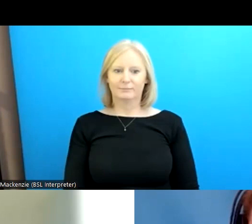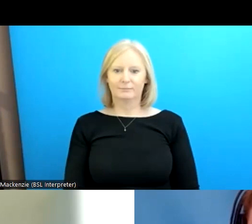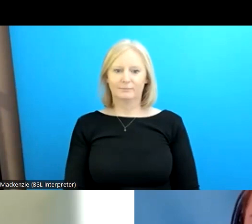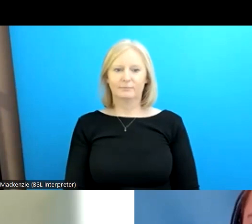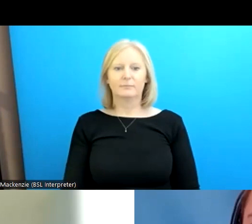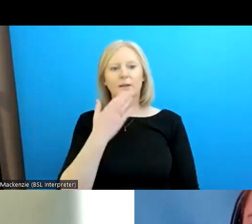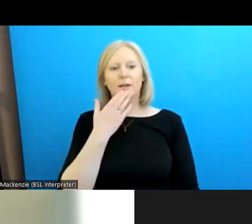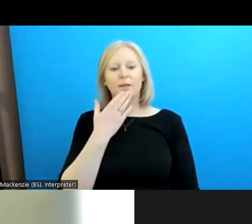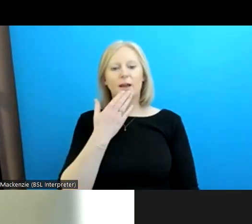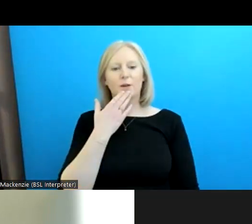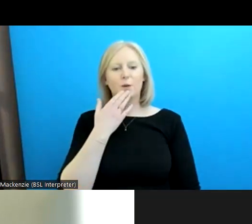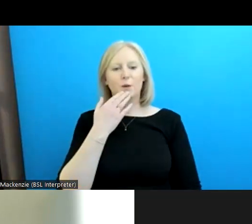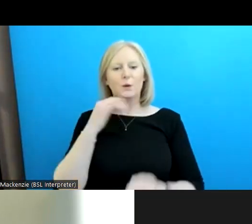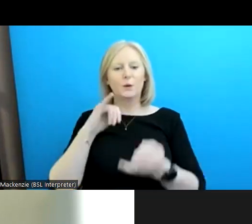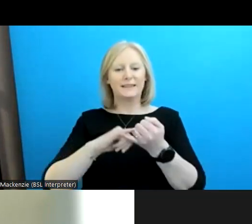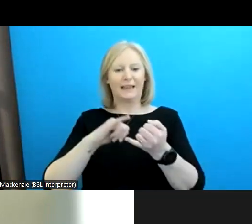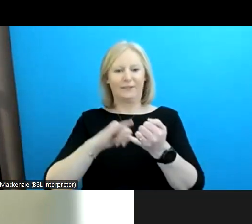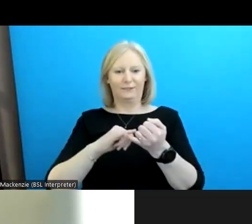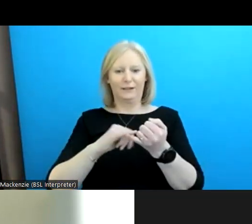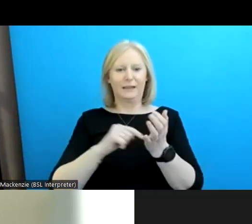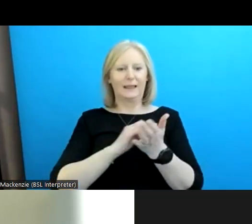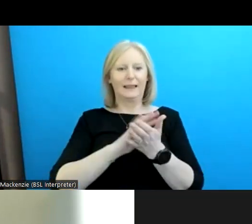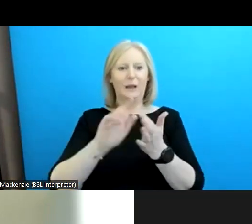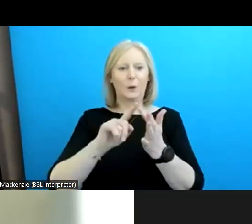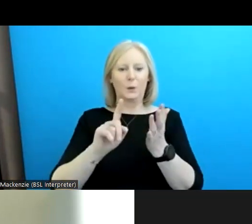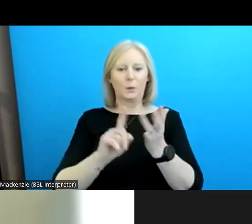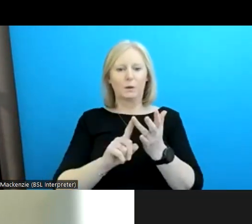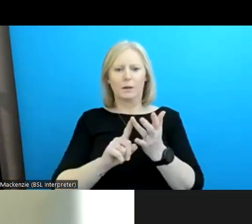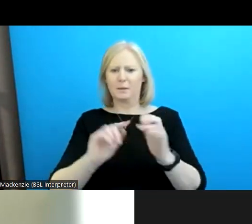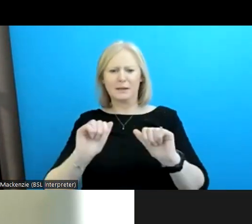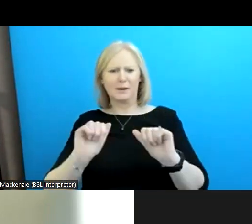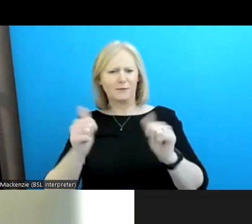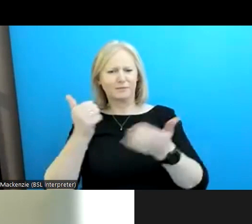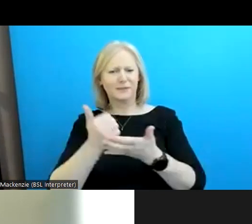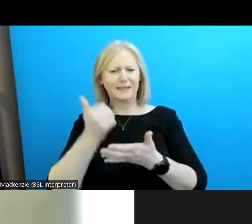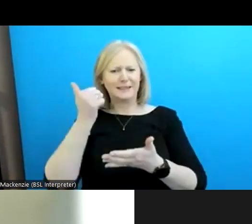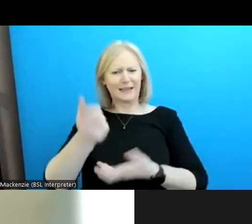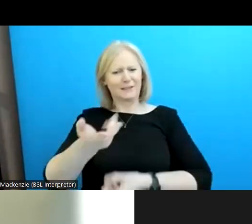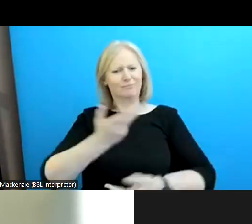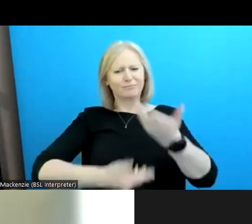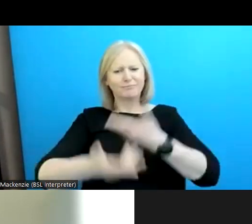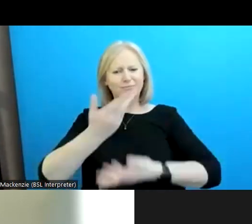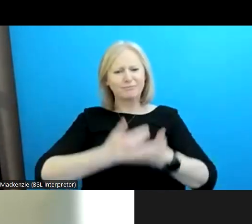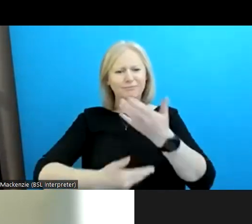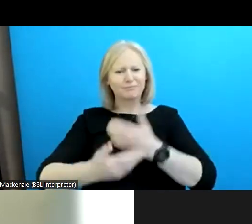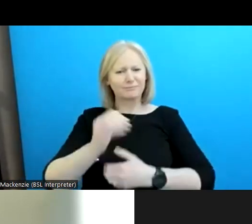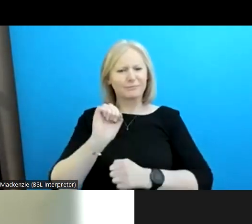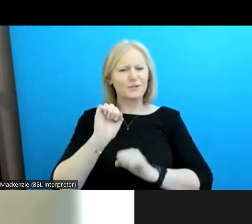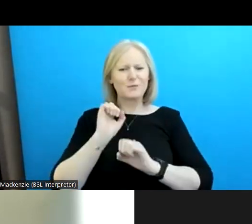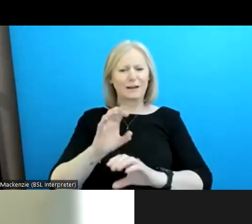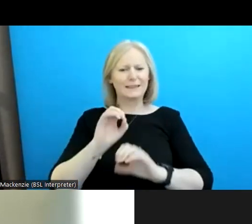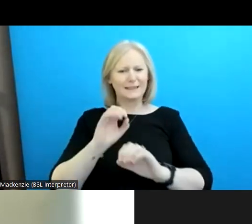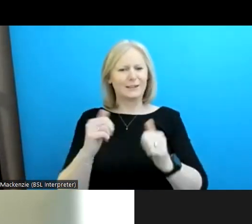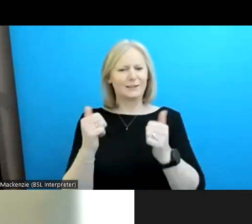Thank you so much, Stephen. That was really fantastic to hear that presentation. This is just